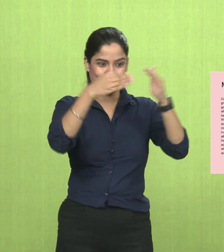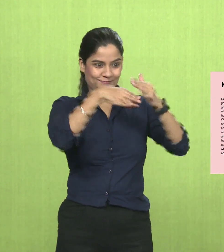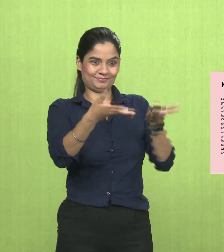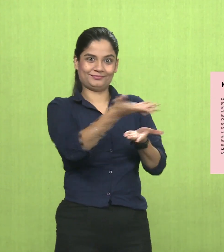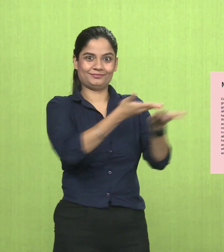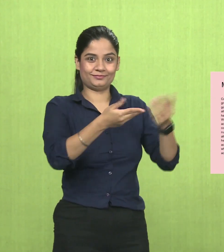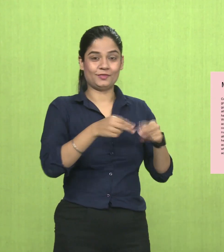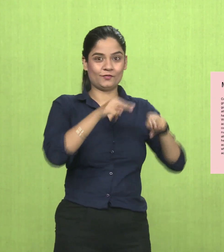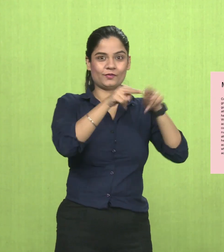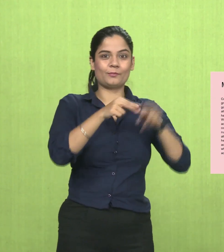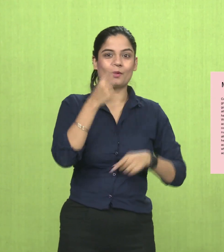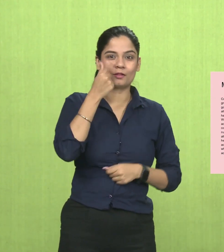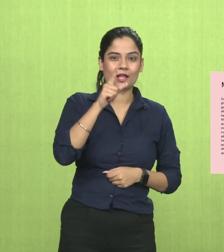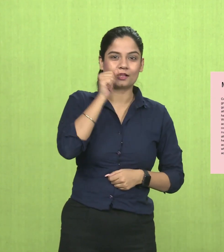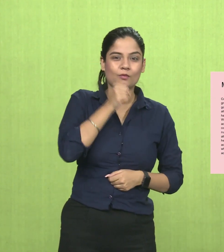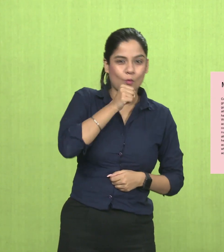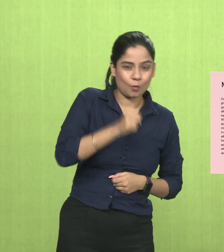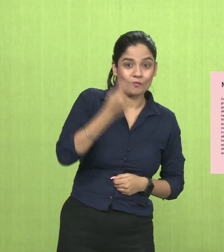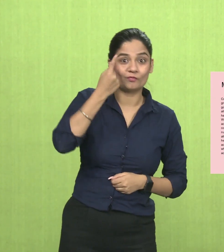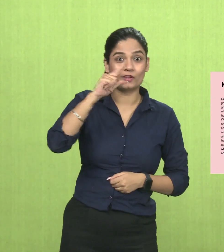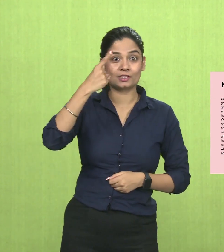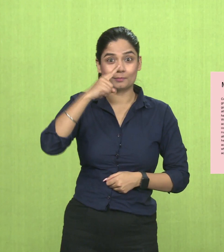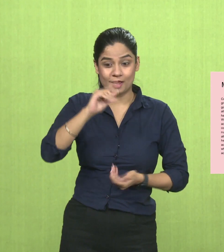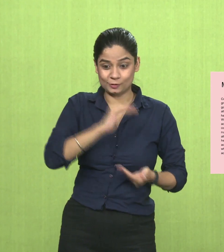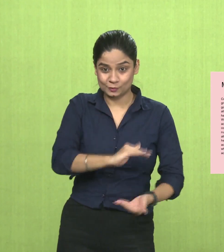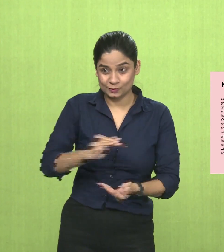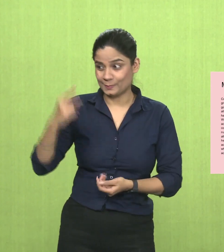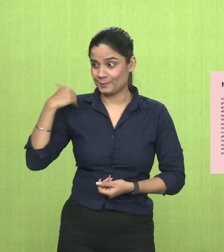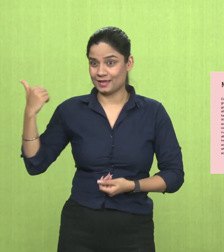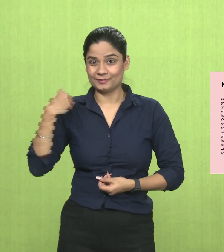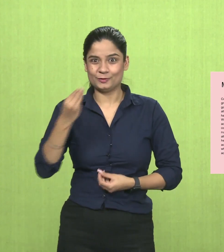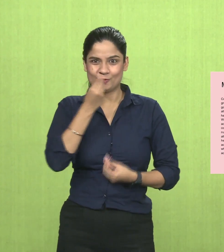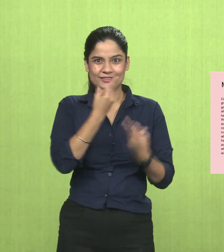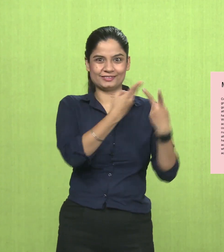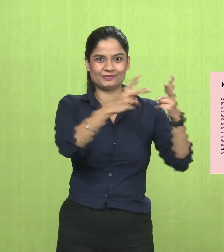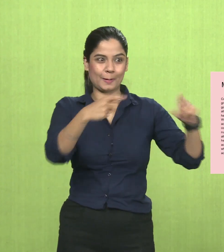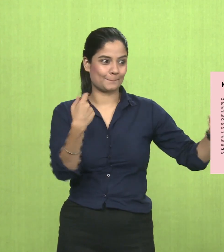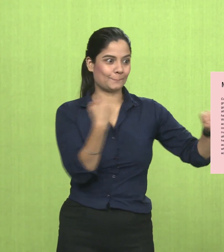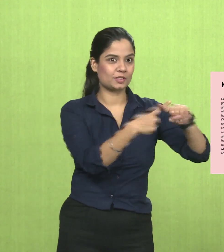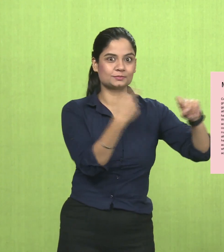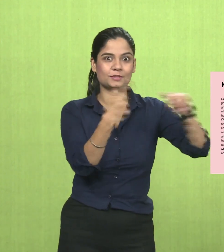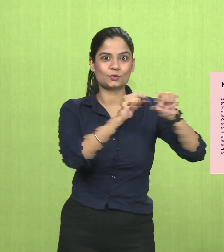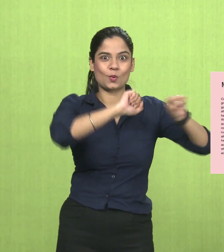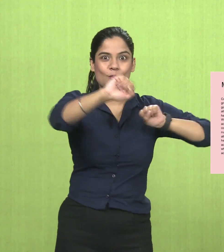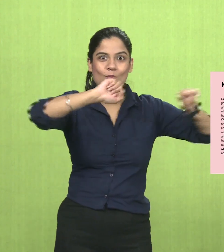Modification of family meals for various age groups. Consider a family that has different age groups of